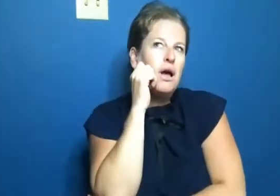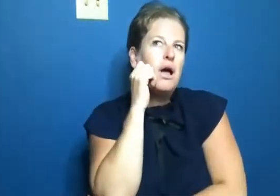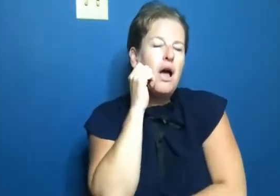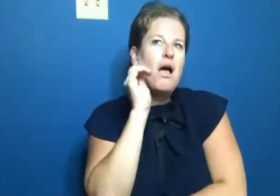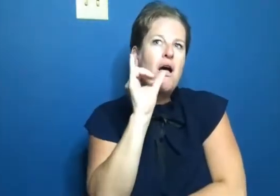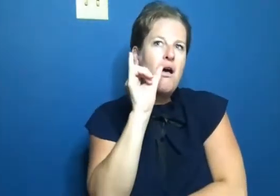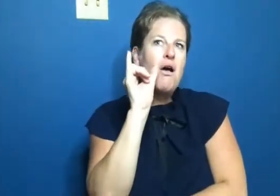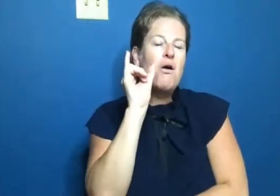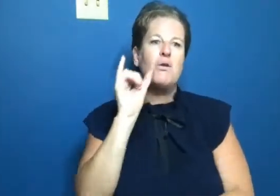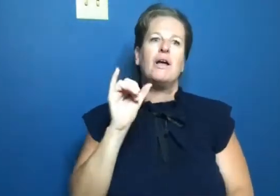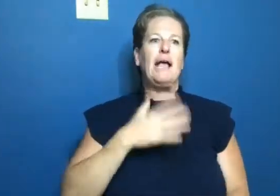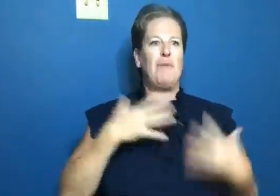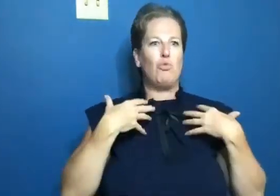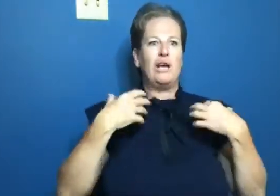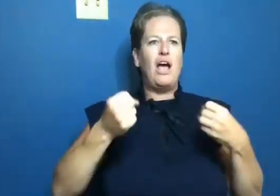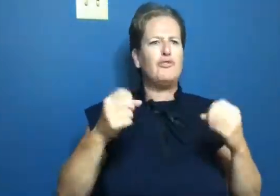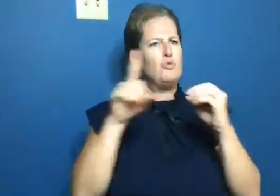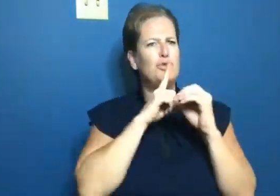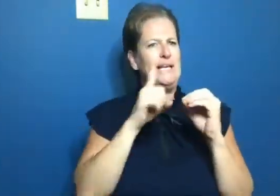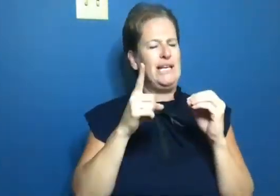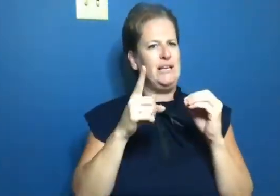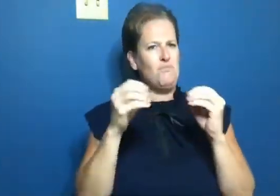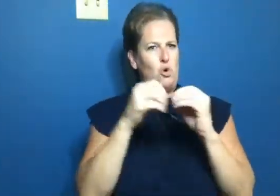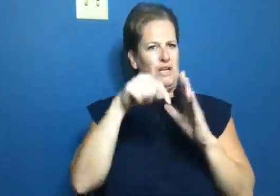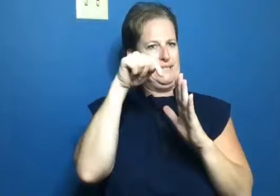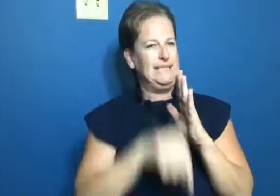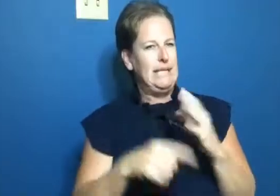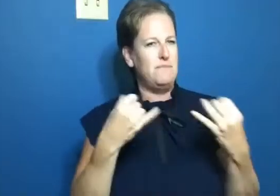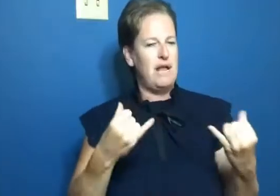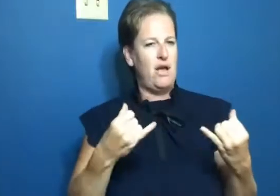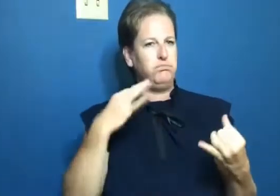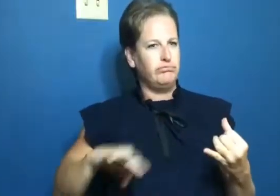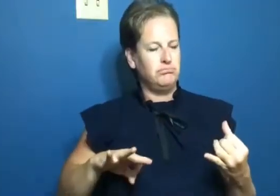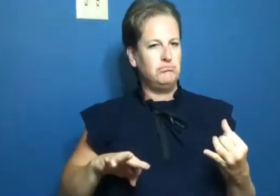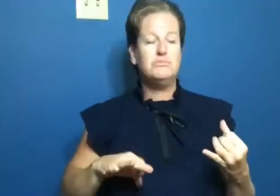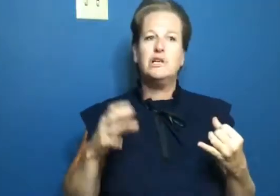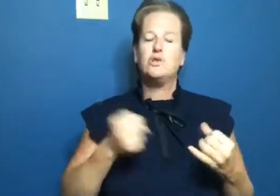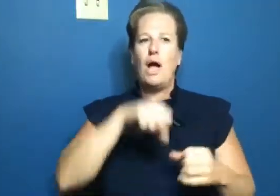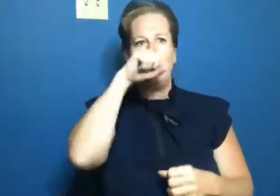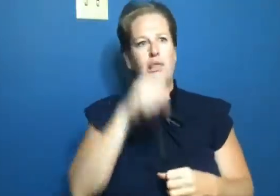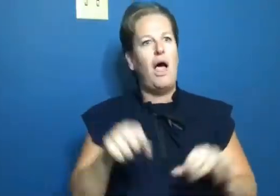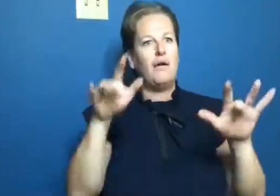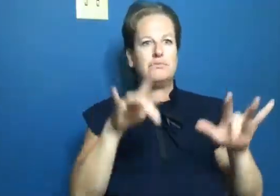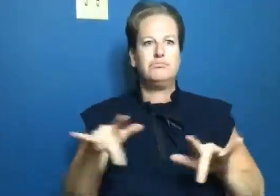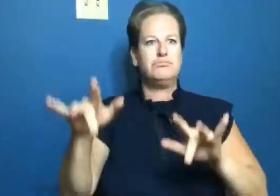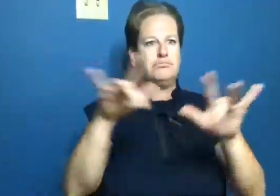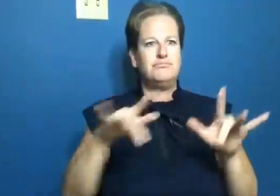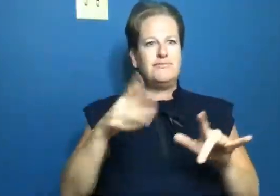depth. And so I love speaker tapes and listening to talks. And